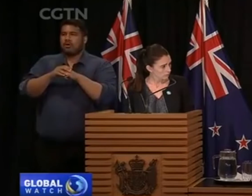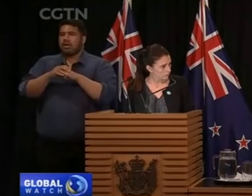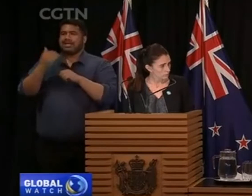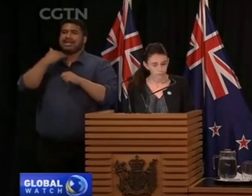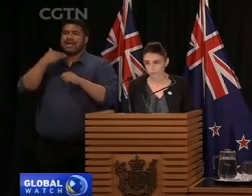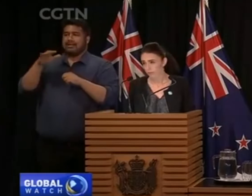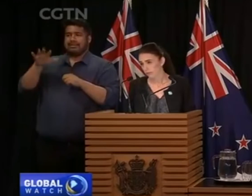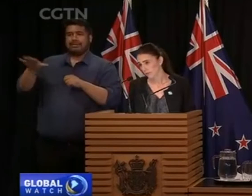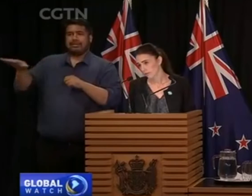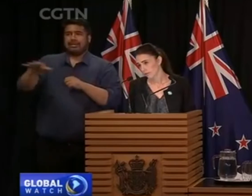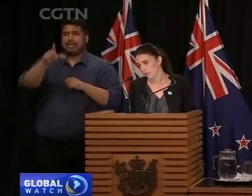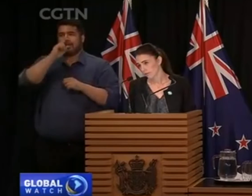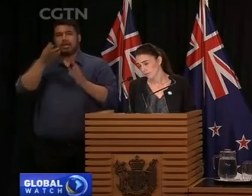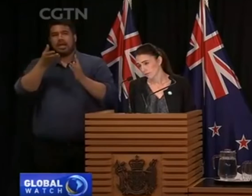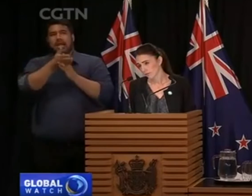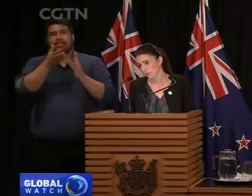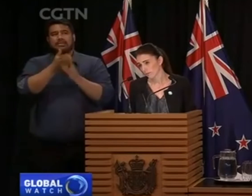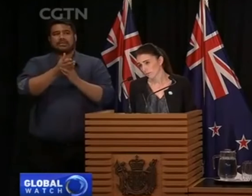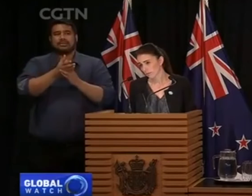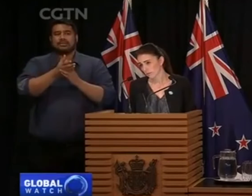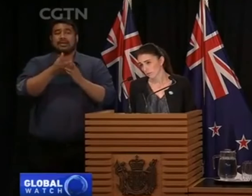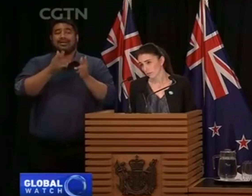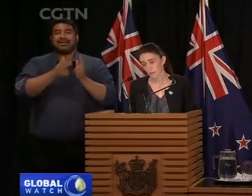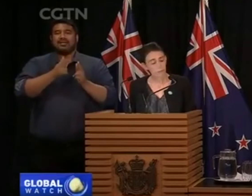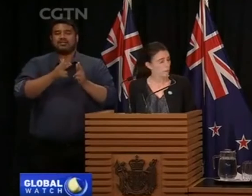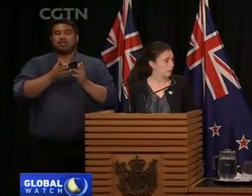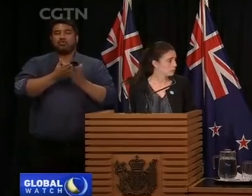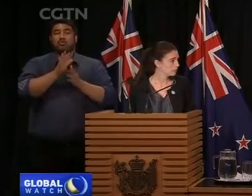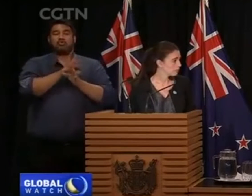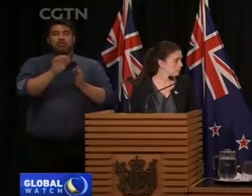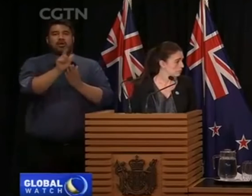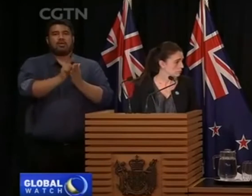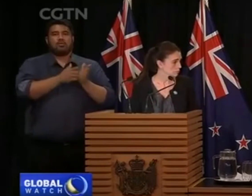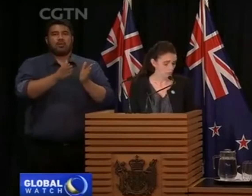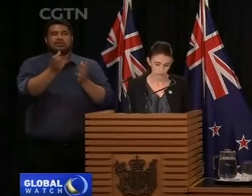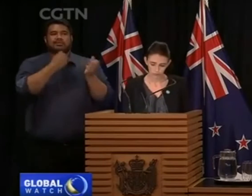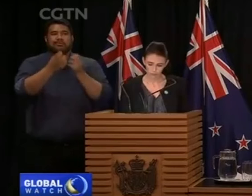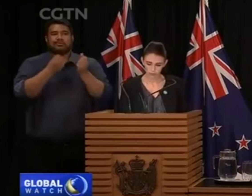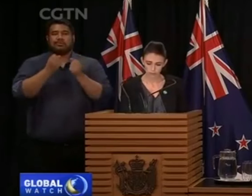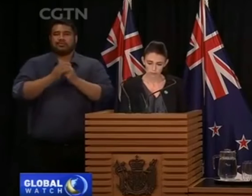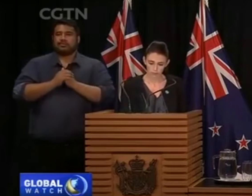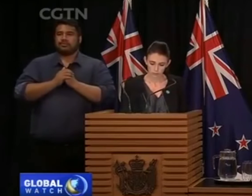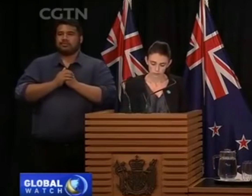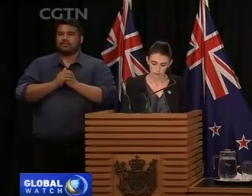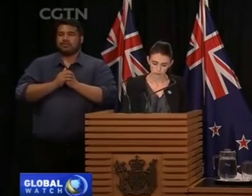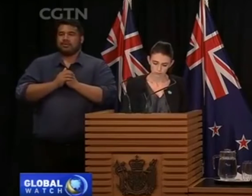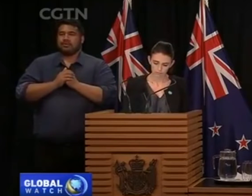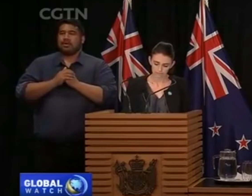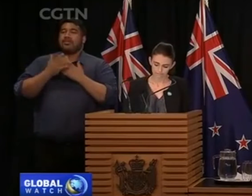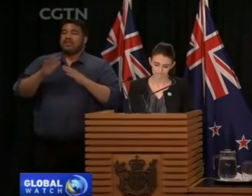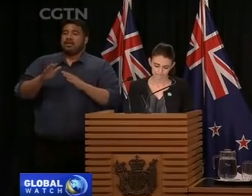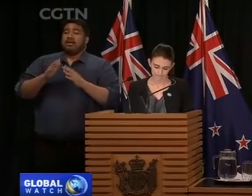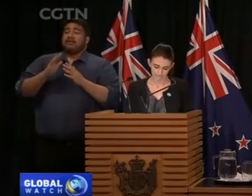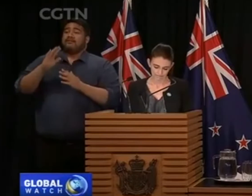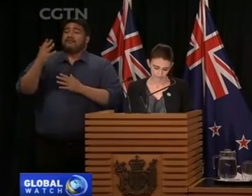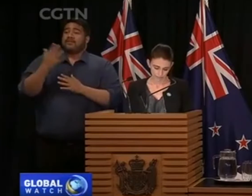gangs to illegal firepower, illegal guns. The reality is, though, that after 1 p.m. on the